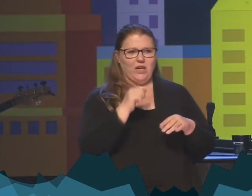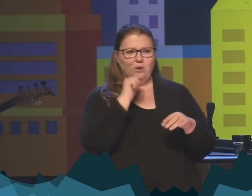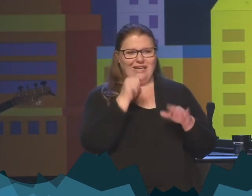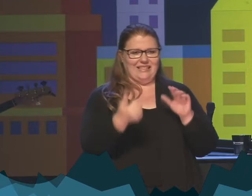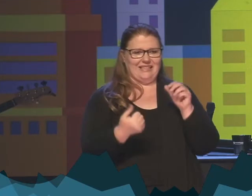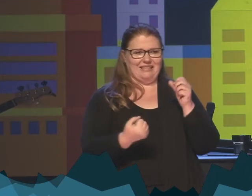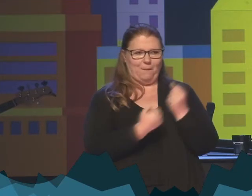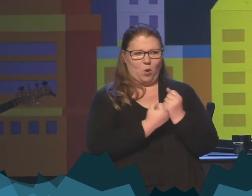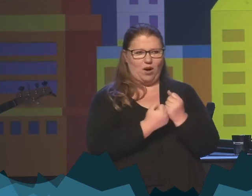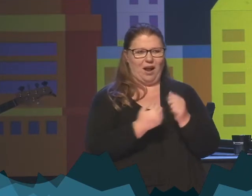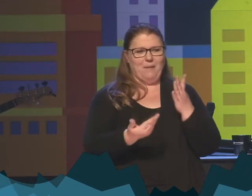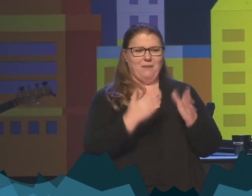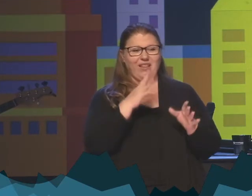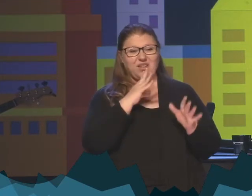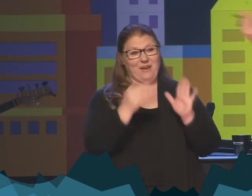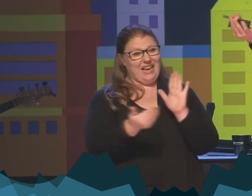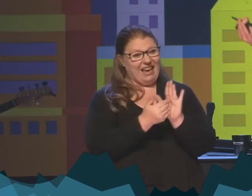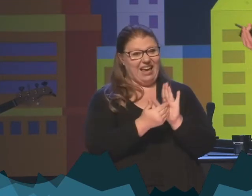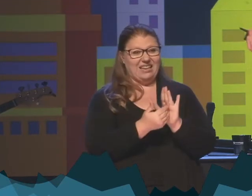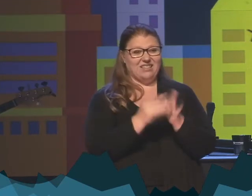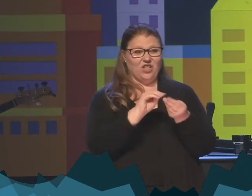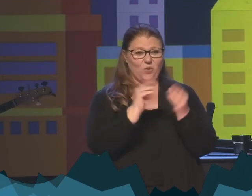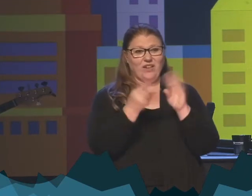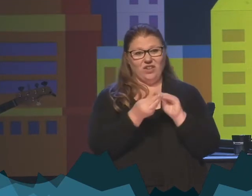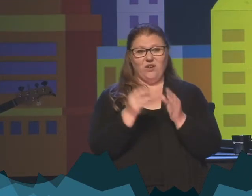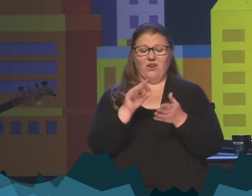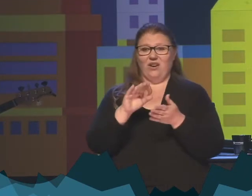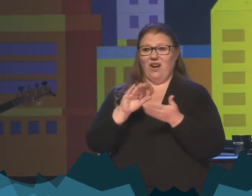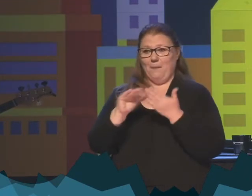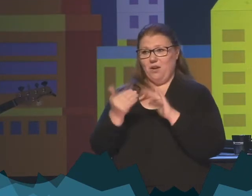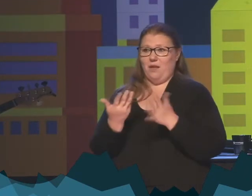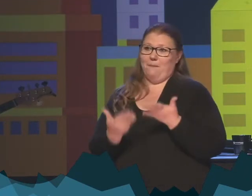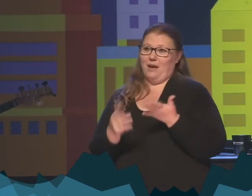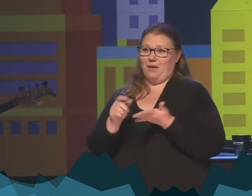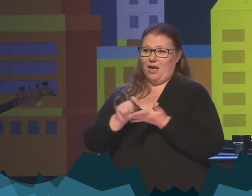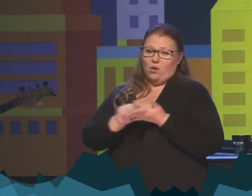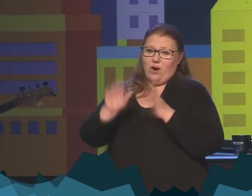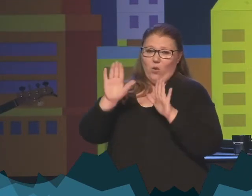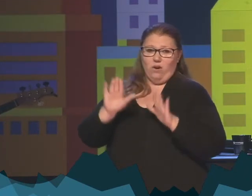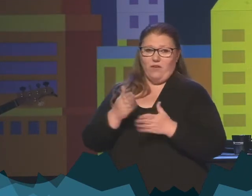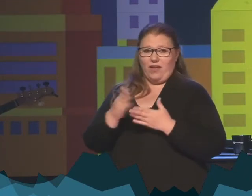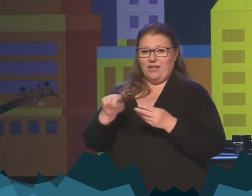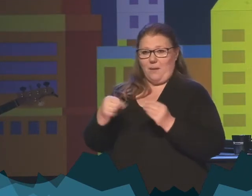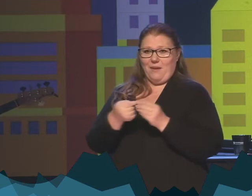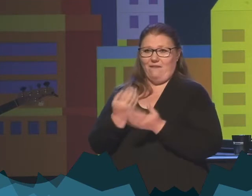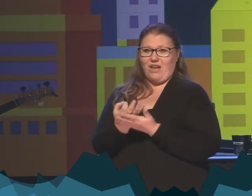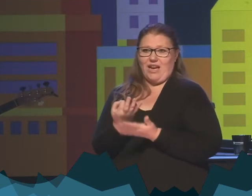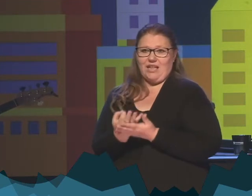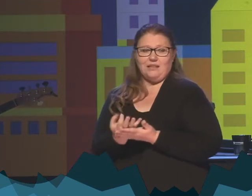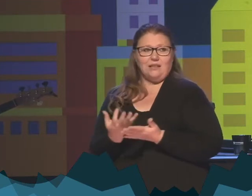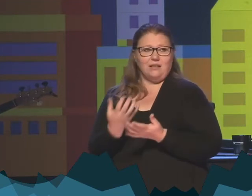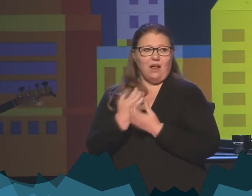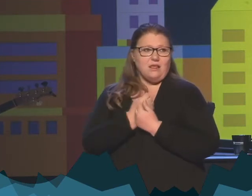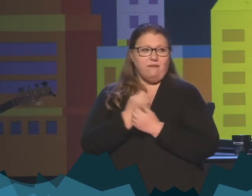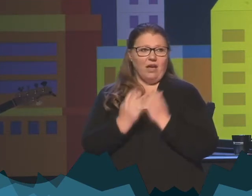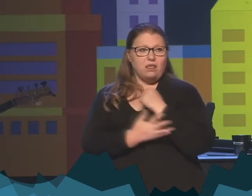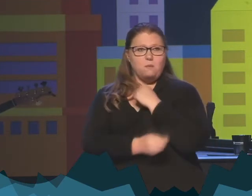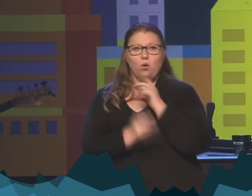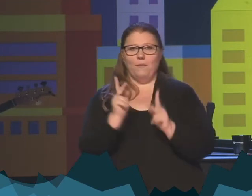the transgender community, even though they might write wonderful things about finances, or they might write wonderful things about loving the